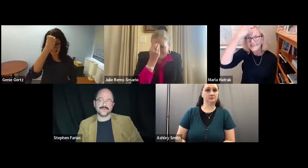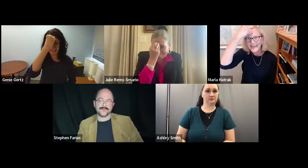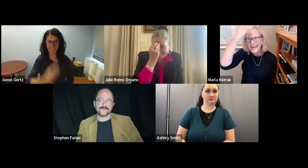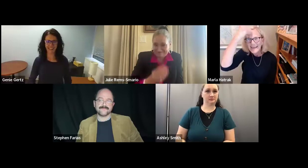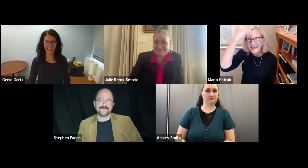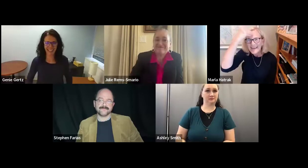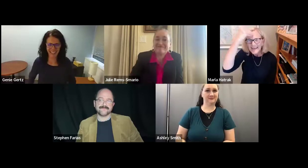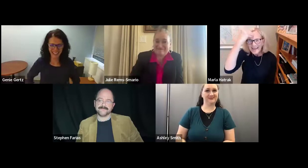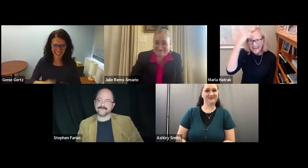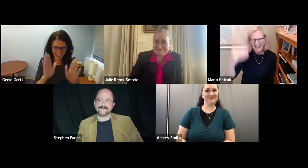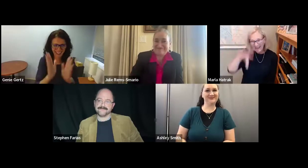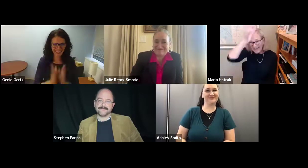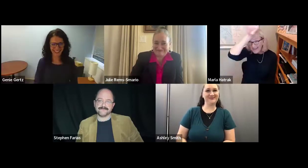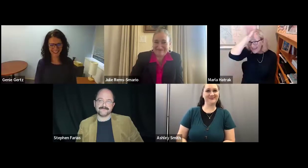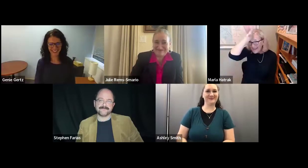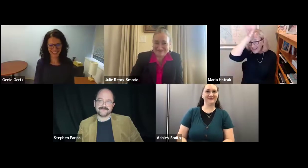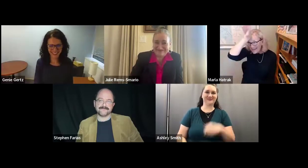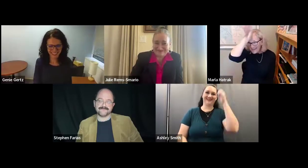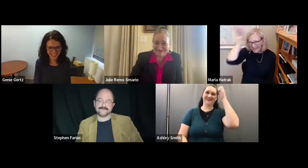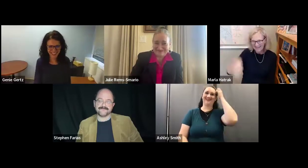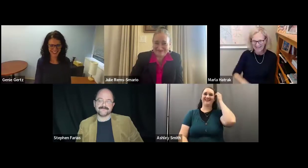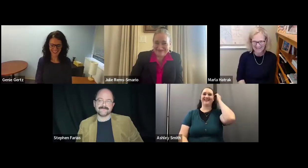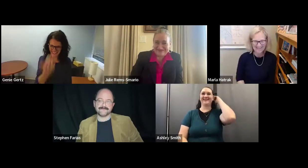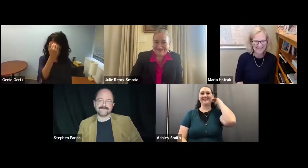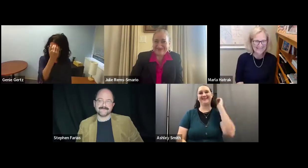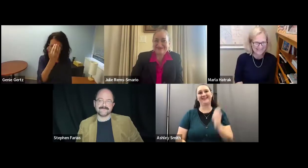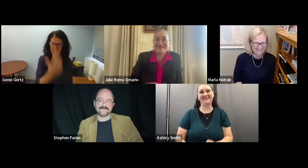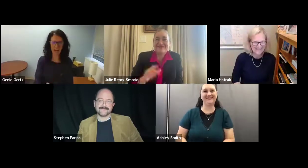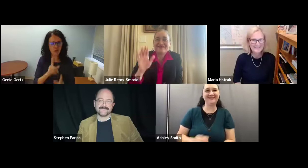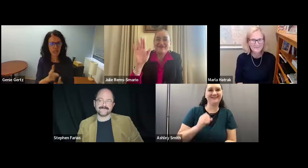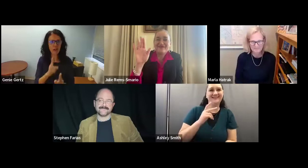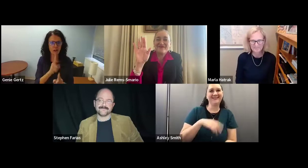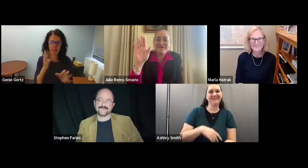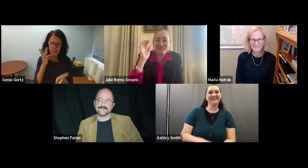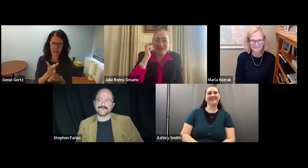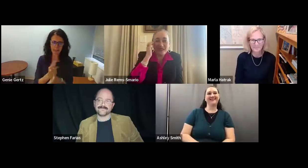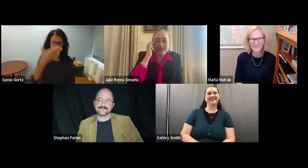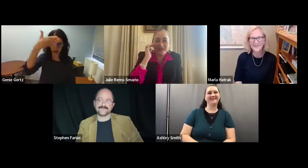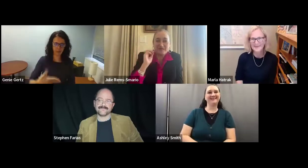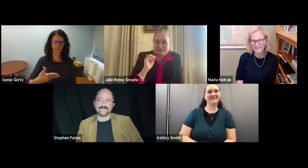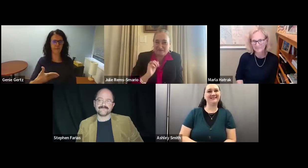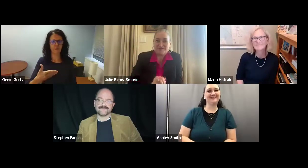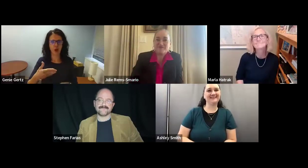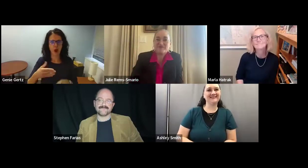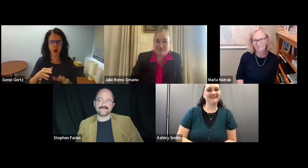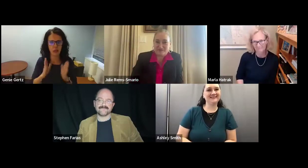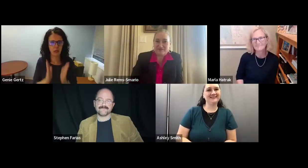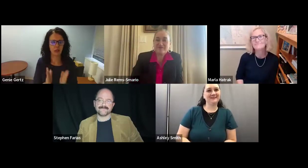the back of your head and just kind of think about it back there. Keep it in front. Keep it in front of your head. Make sure that you're thinking about this.